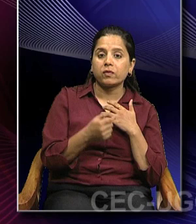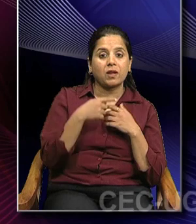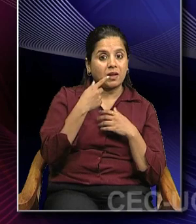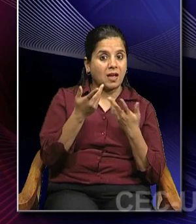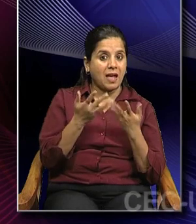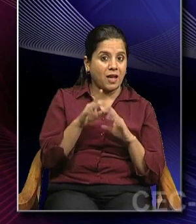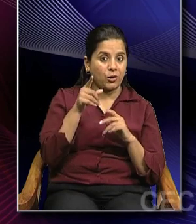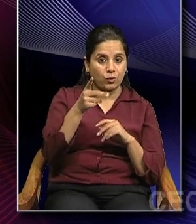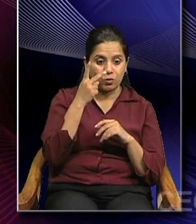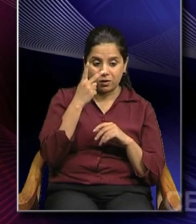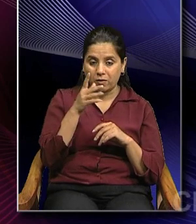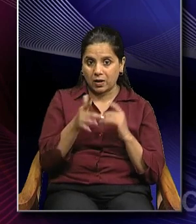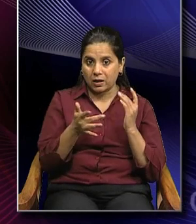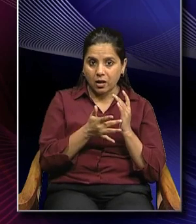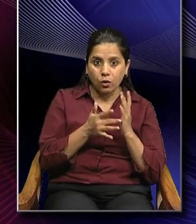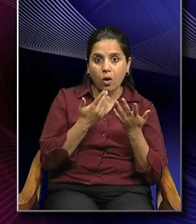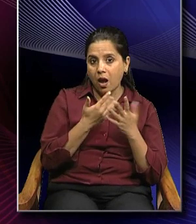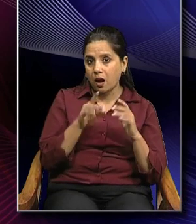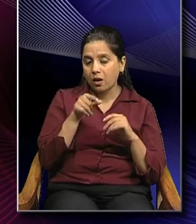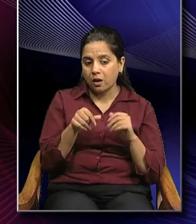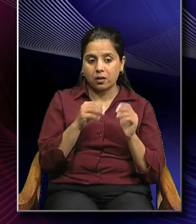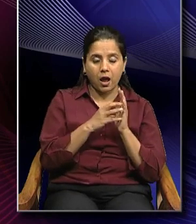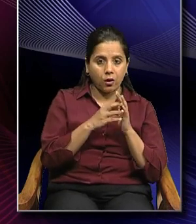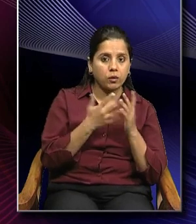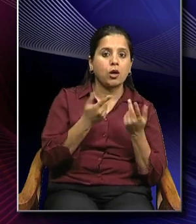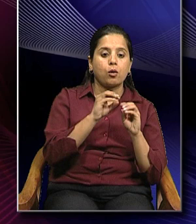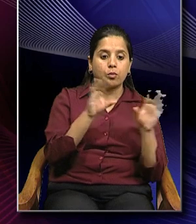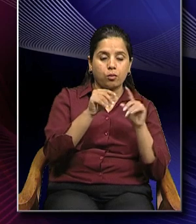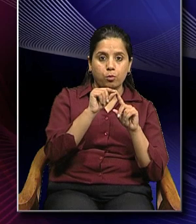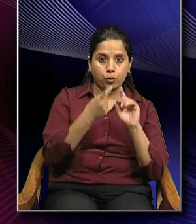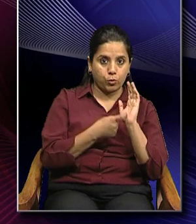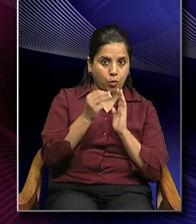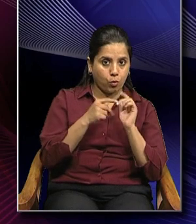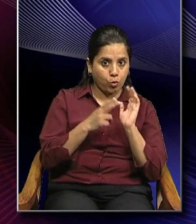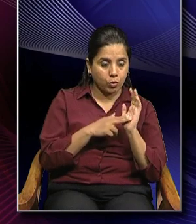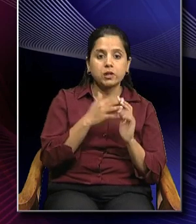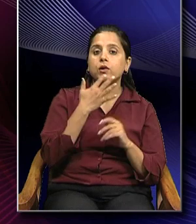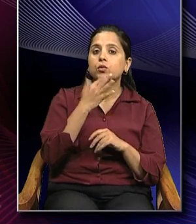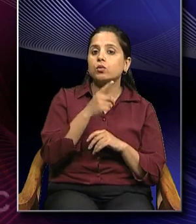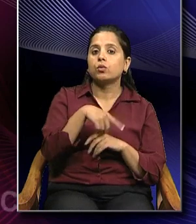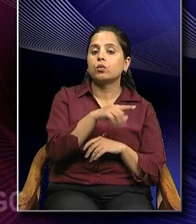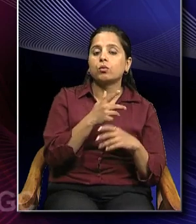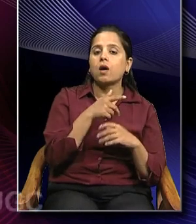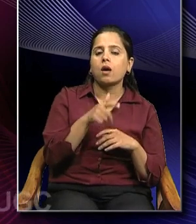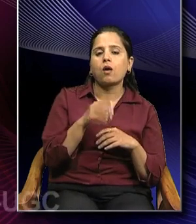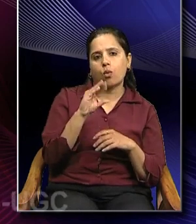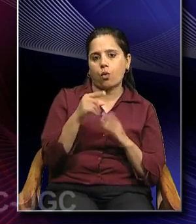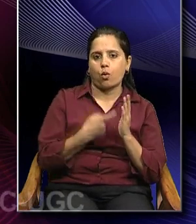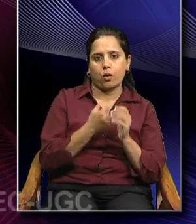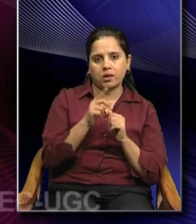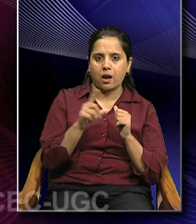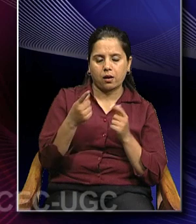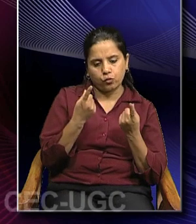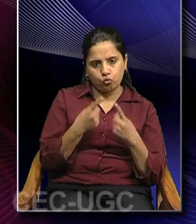coming in front of us in the name of advertisement or in the name of promotion, that is actually coming in an organic manner.